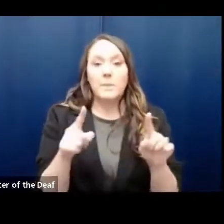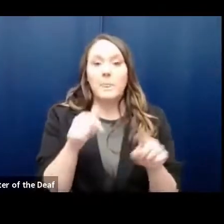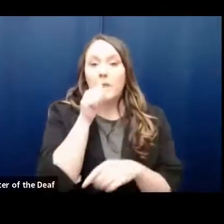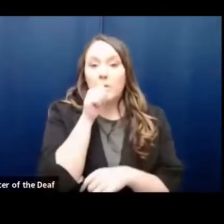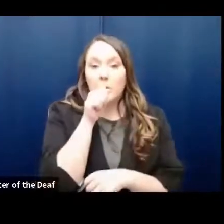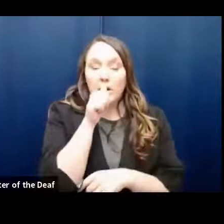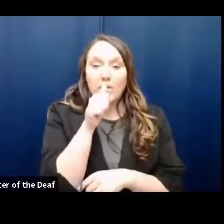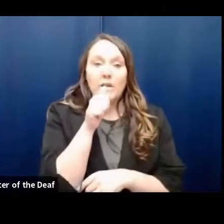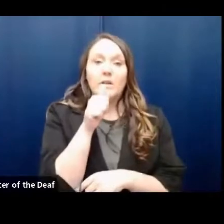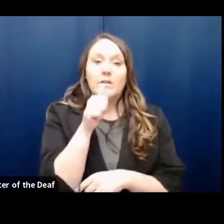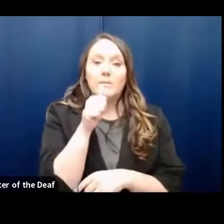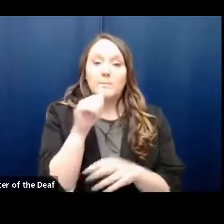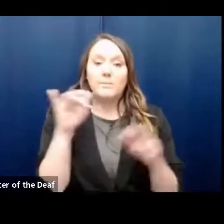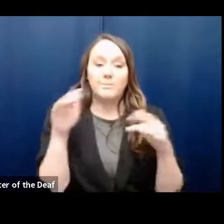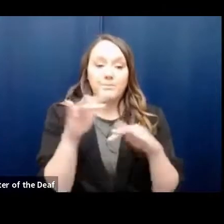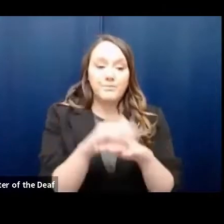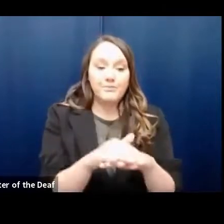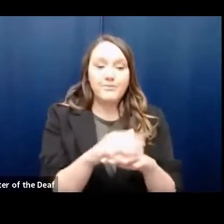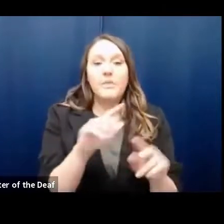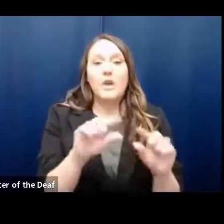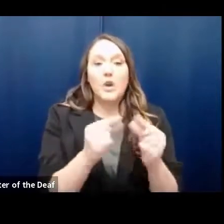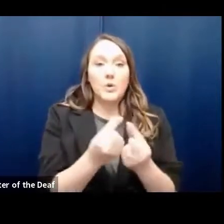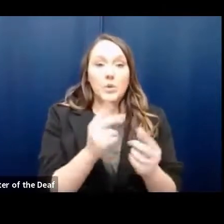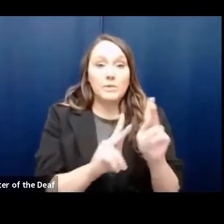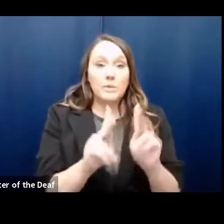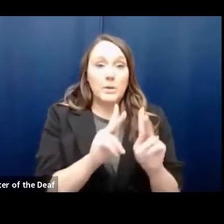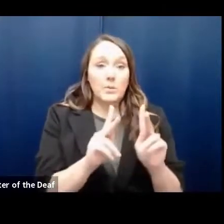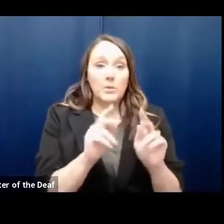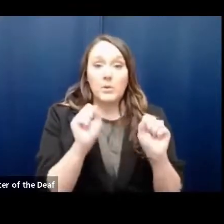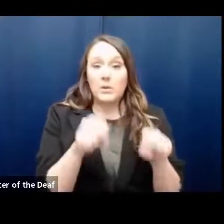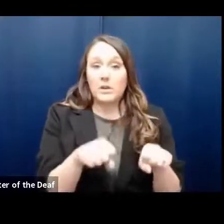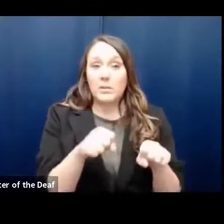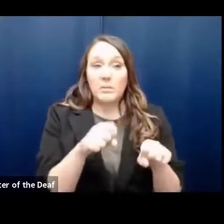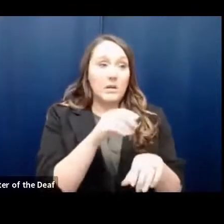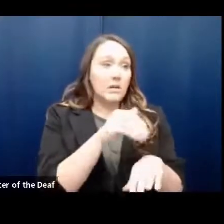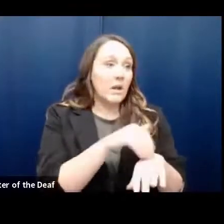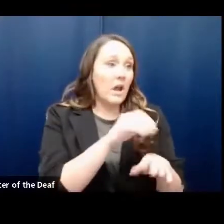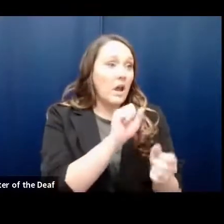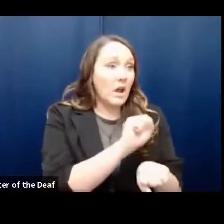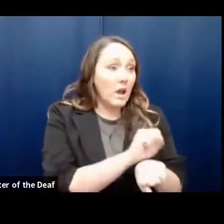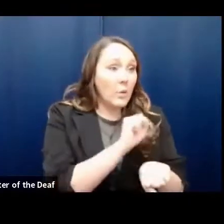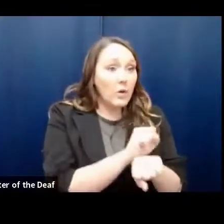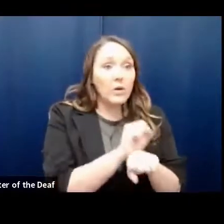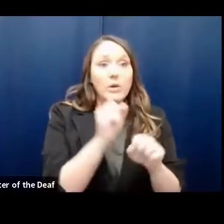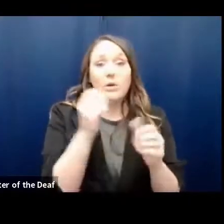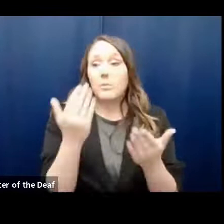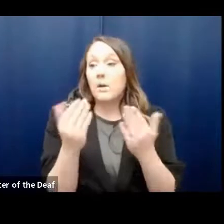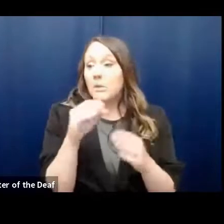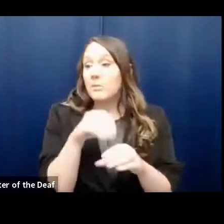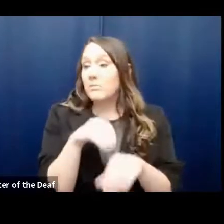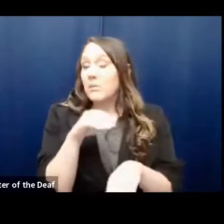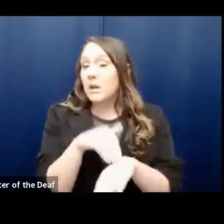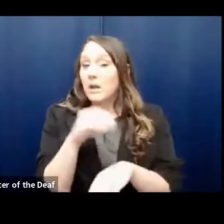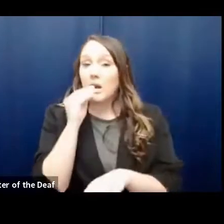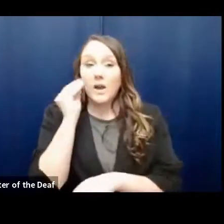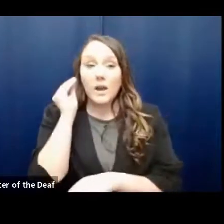private gatherings of groups of people, and that can be at the workplace, it can be at homes, it can be